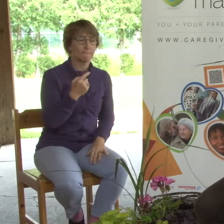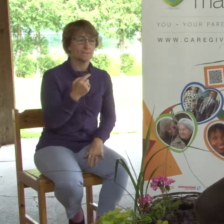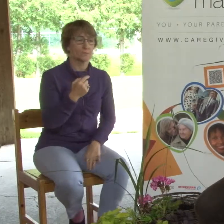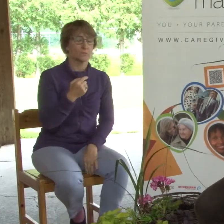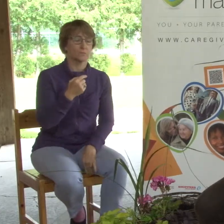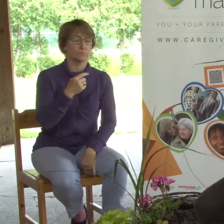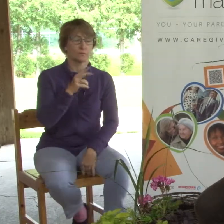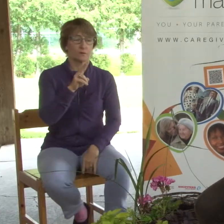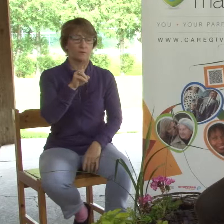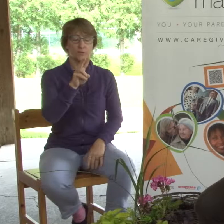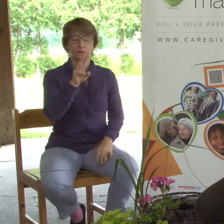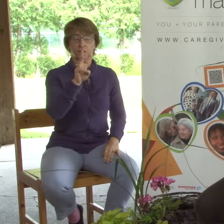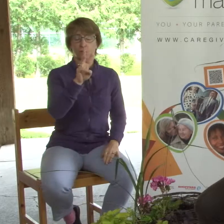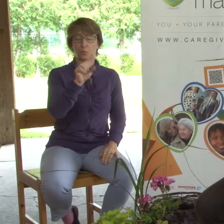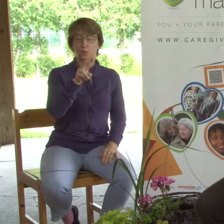wave